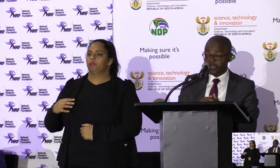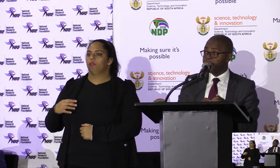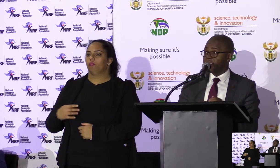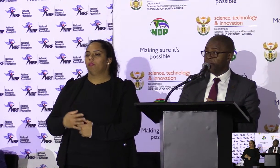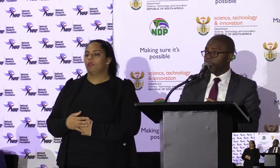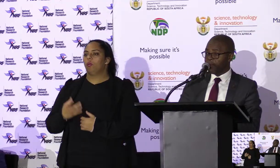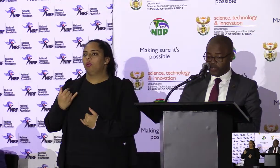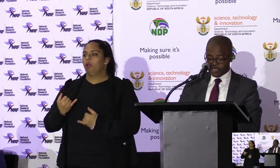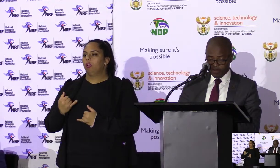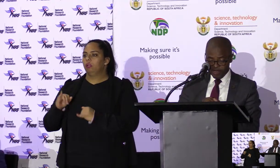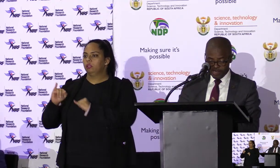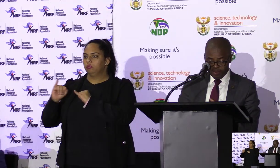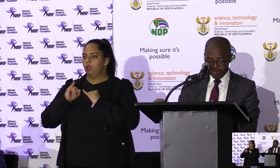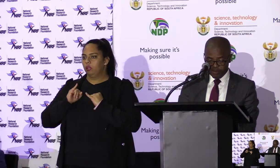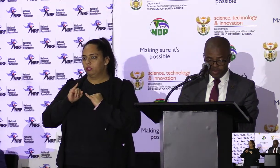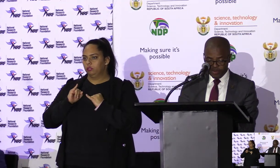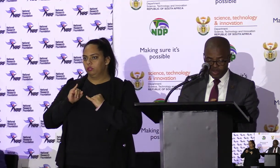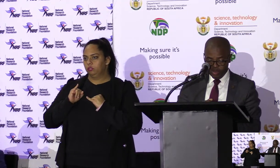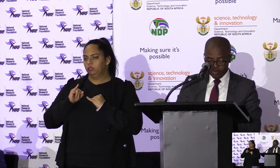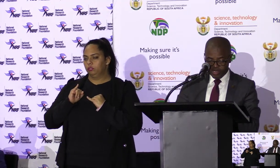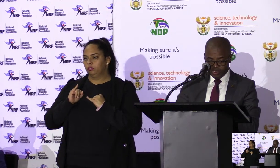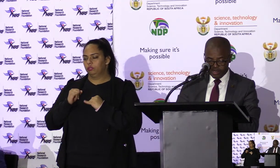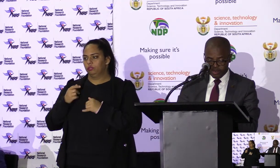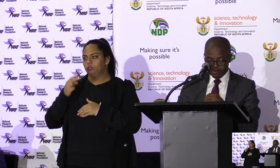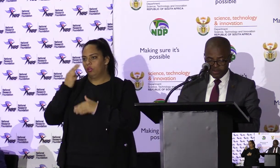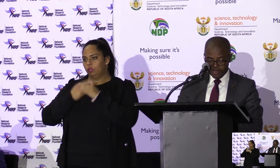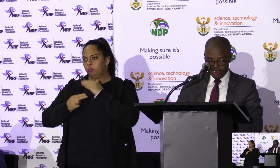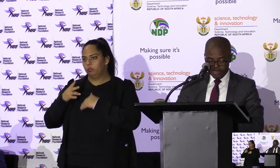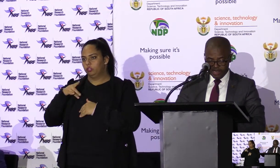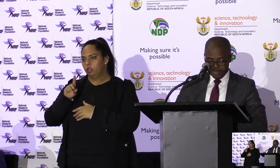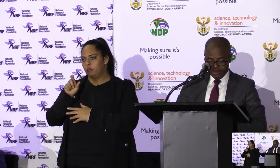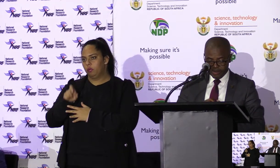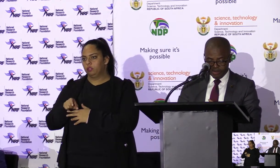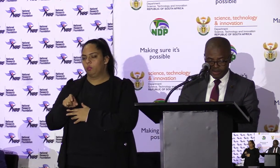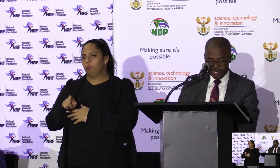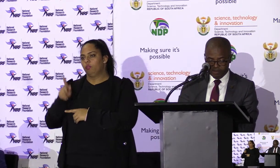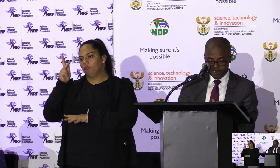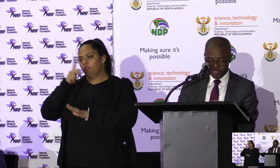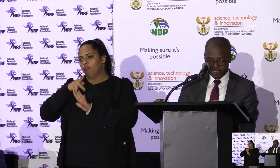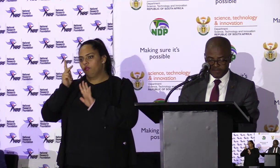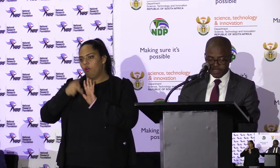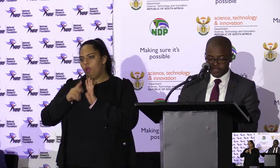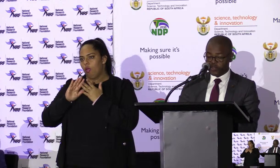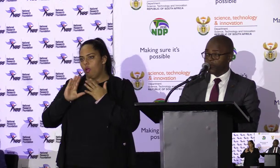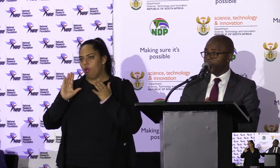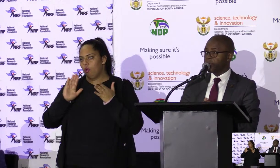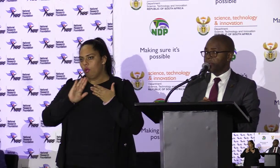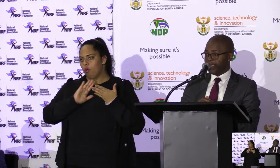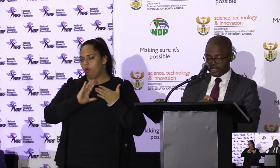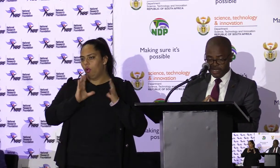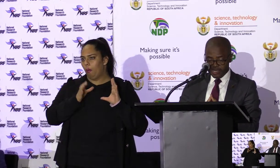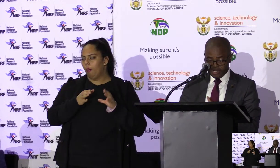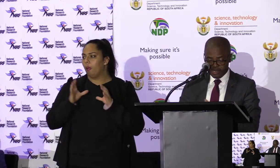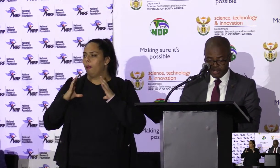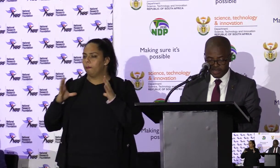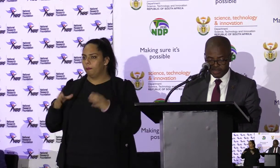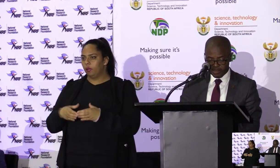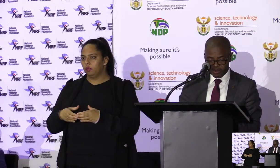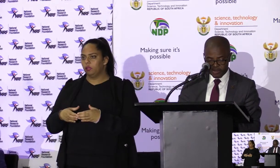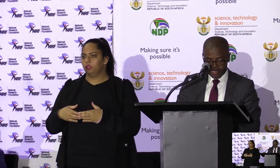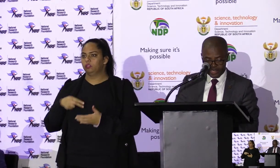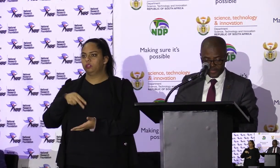now invite the Honorable Chairperson of the Portfolio Committee, MP Shiviti, to